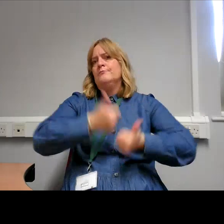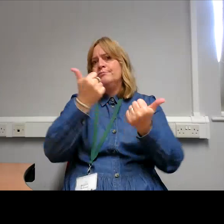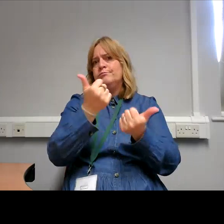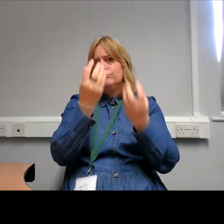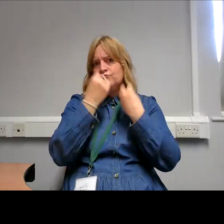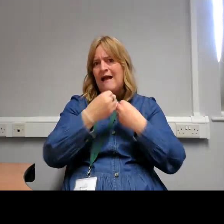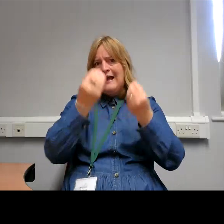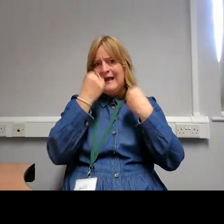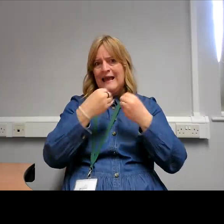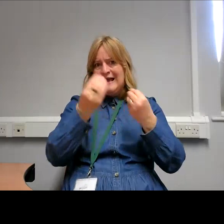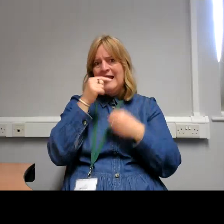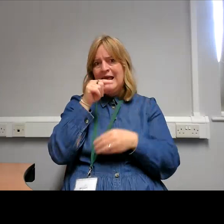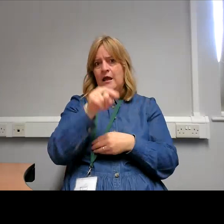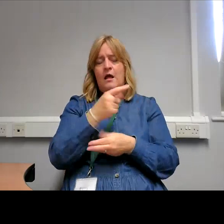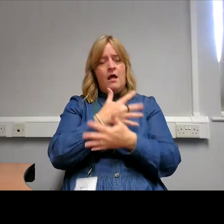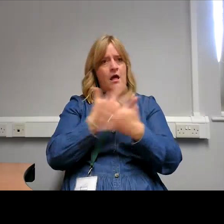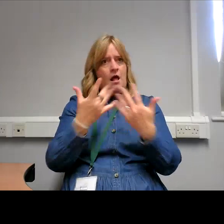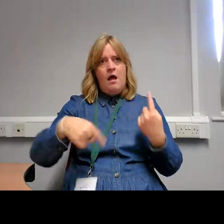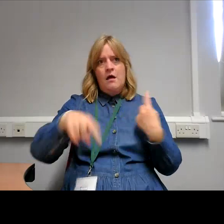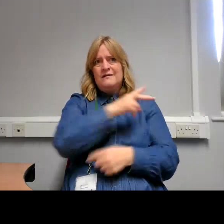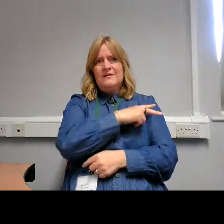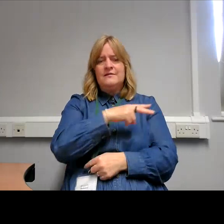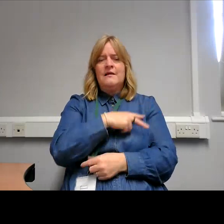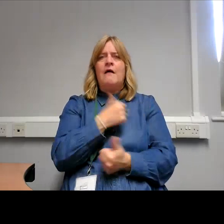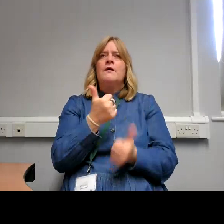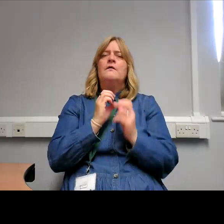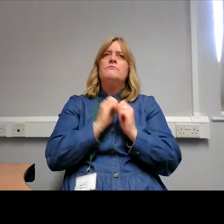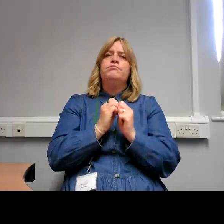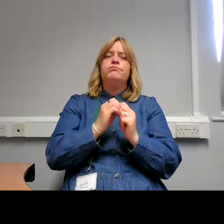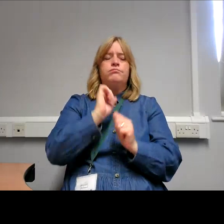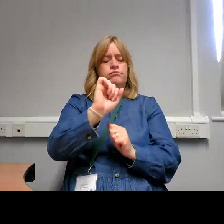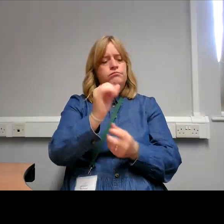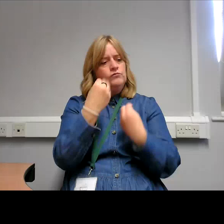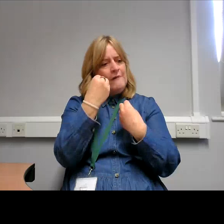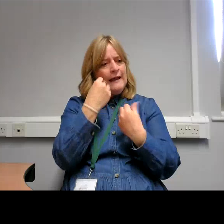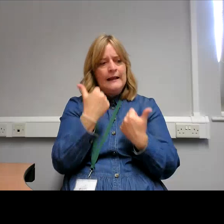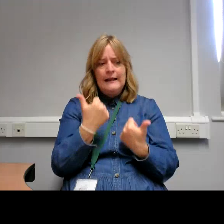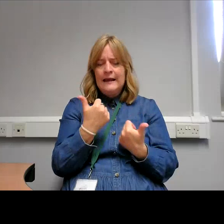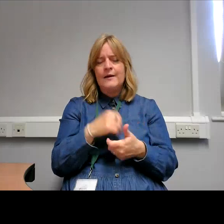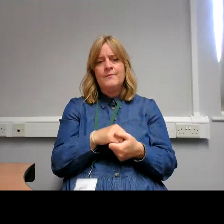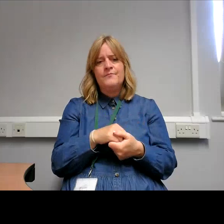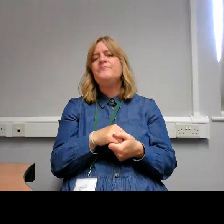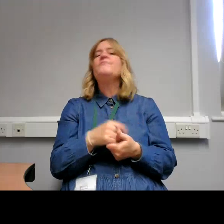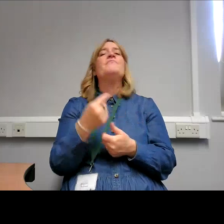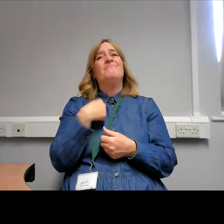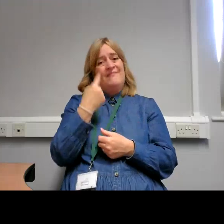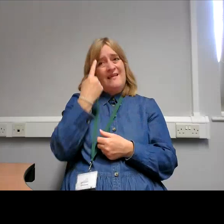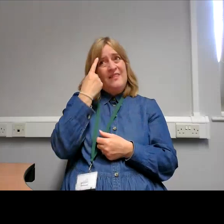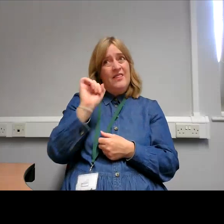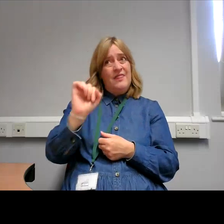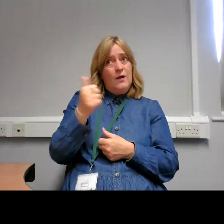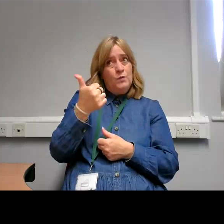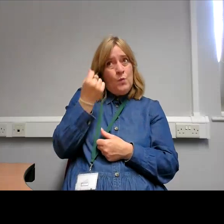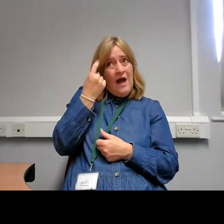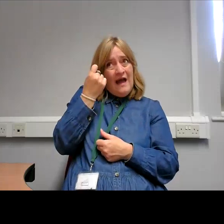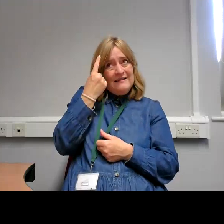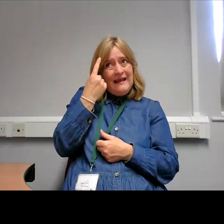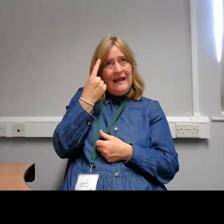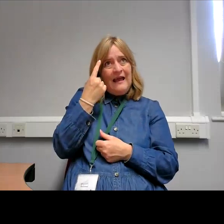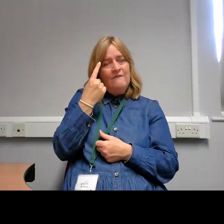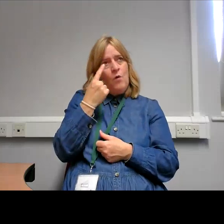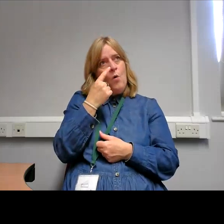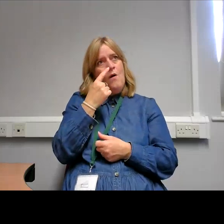A lot of people benefit from that training. And I think that's a really good suggestion. Community